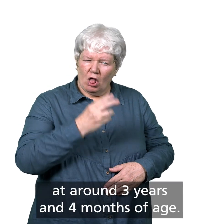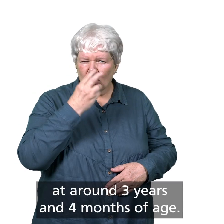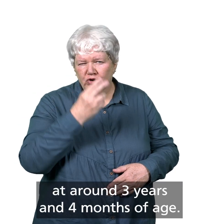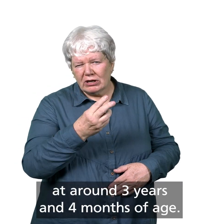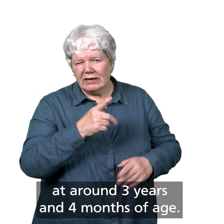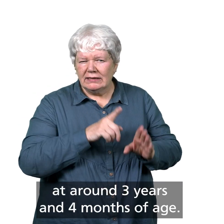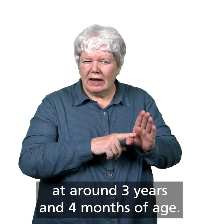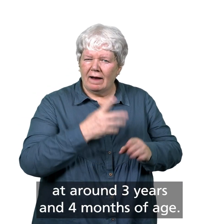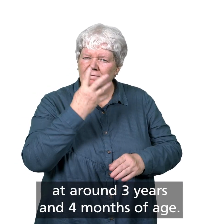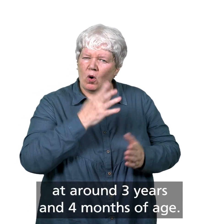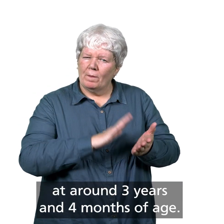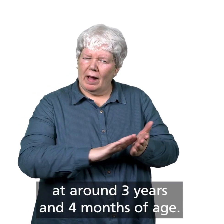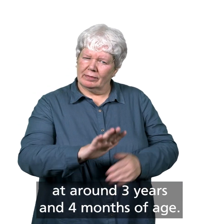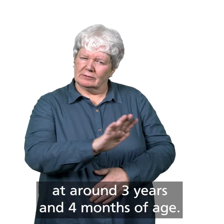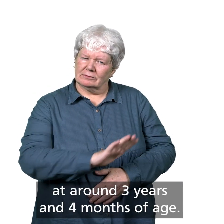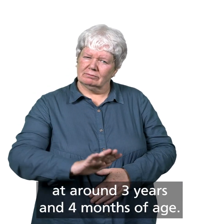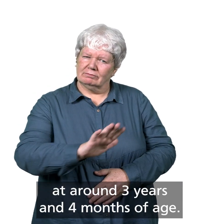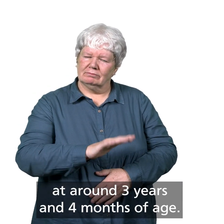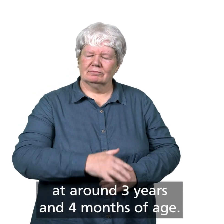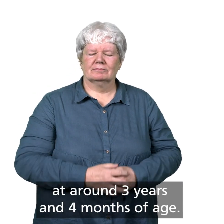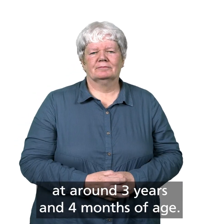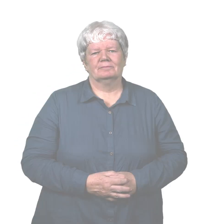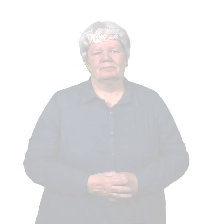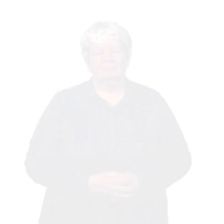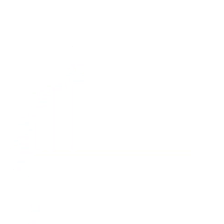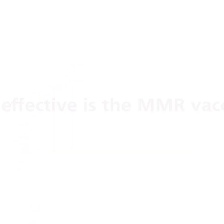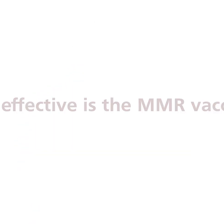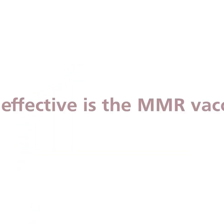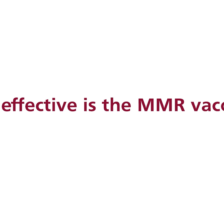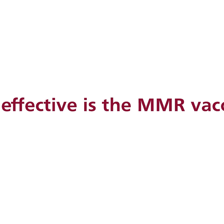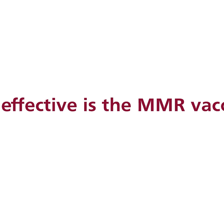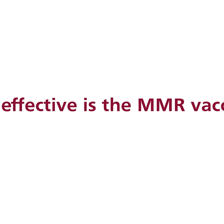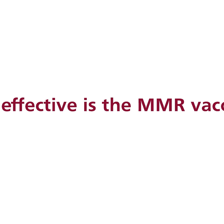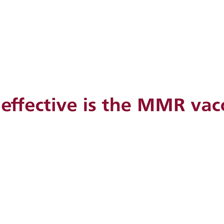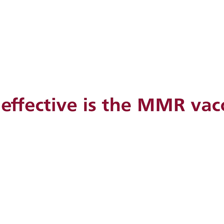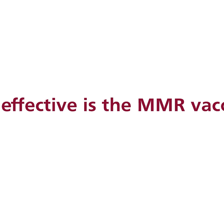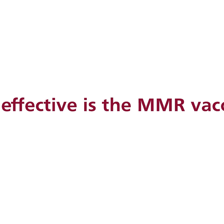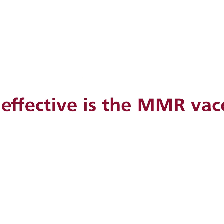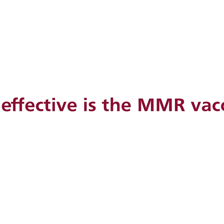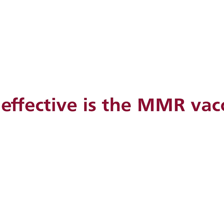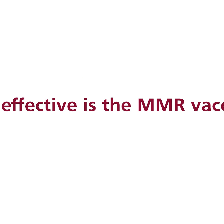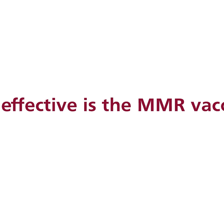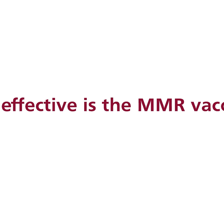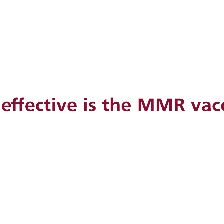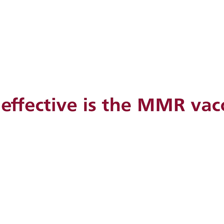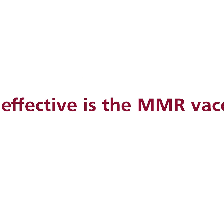before your child starts school at around 3 years and 4 months of age. How effective is the MMR